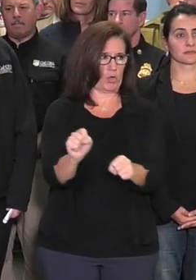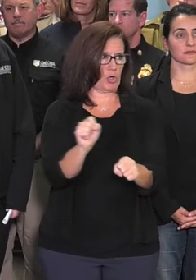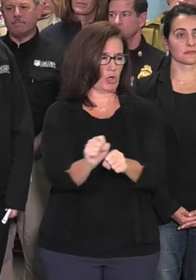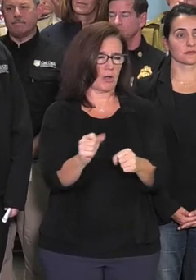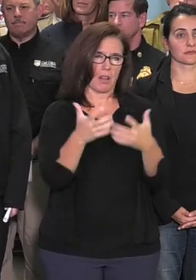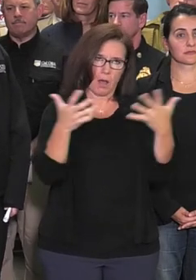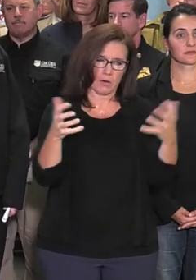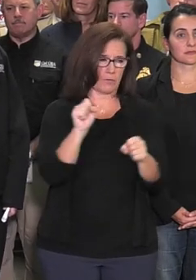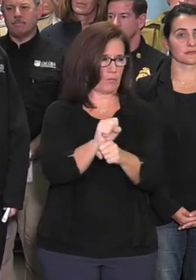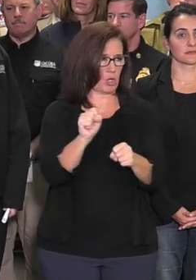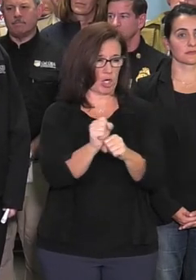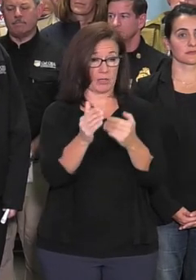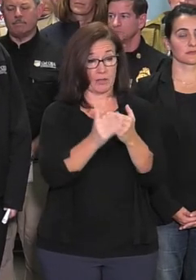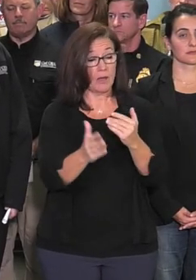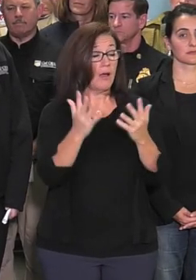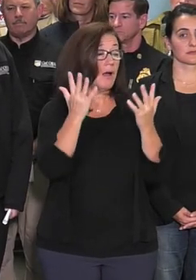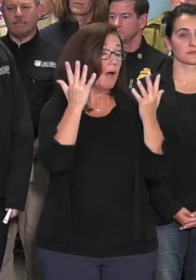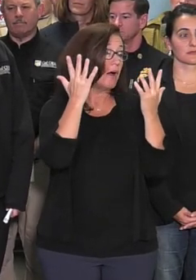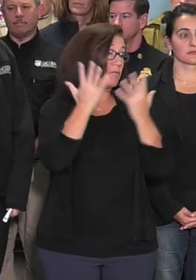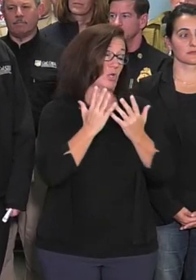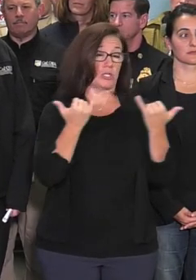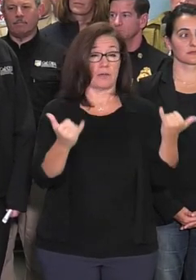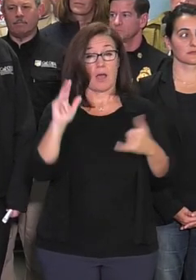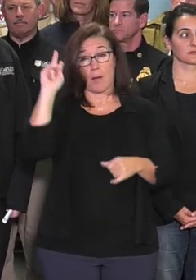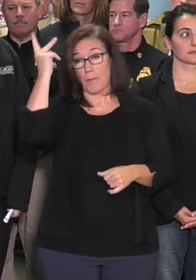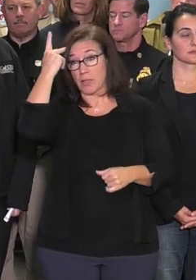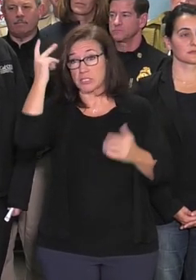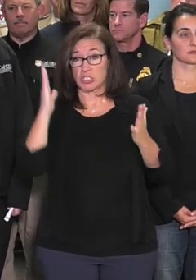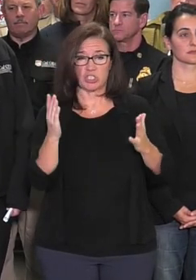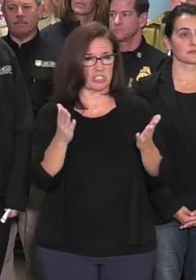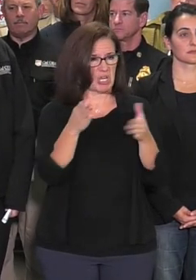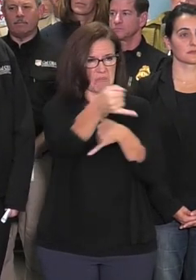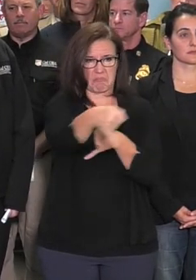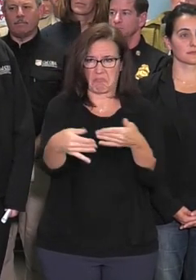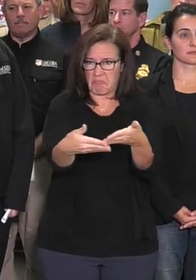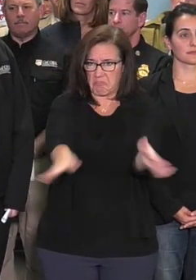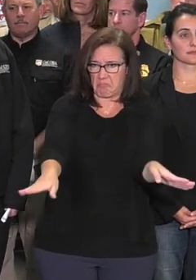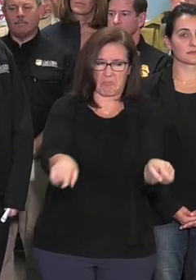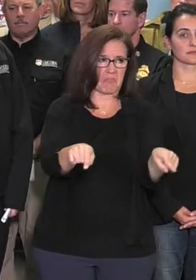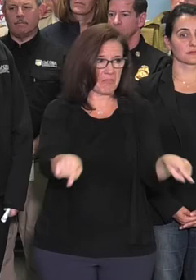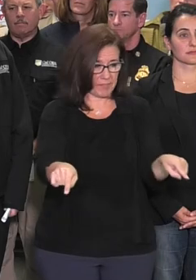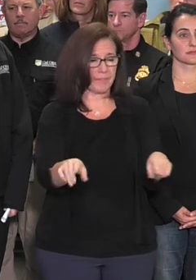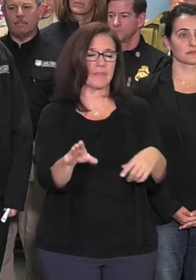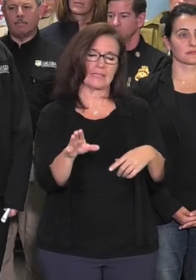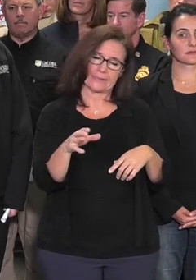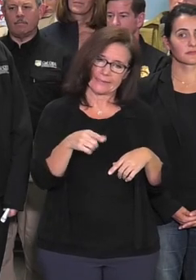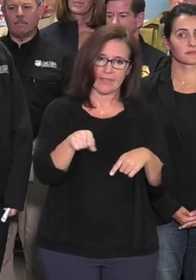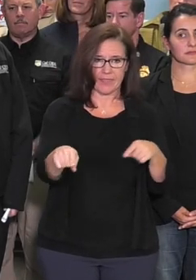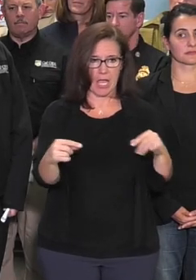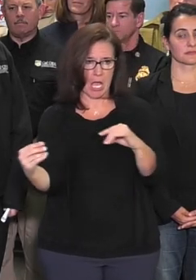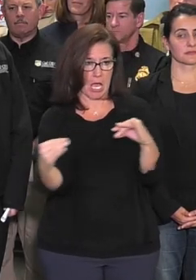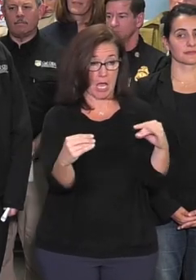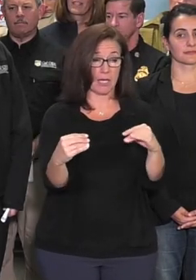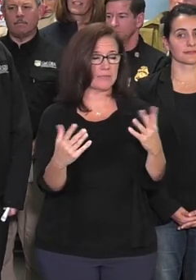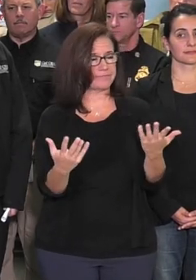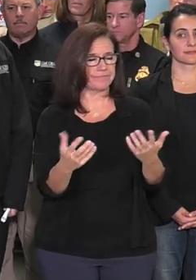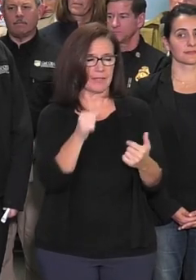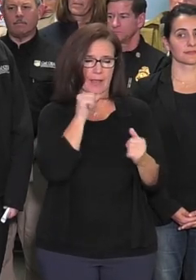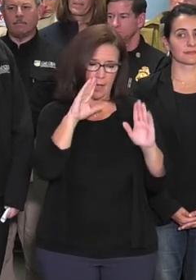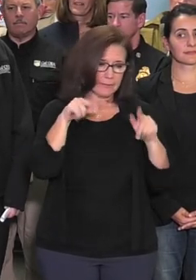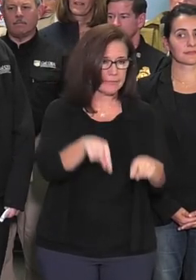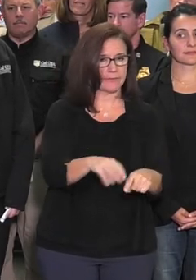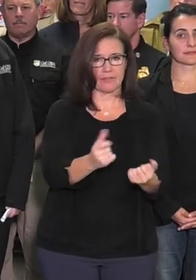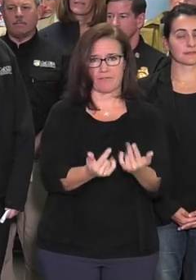And unfortunately, the politics is so divided that we have a lot of other things we're thinking about. But this is a topic.